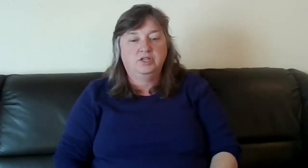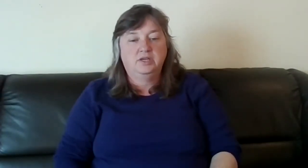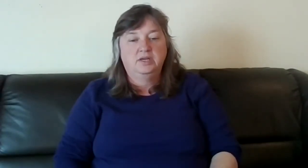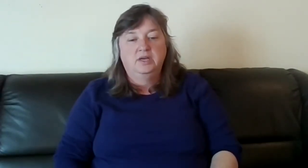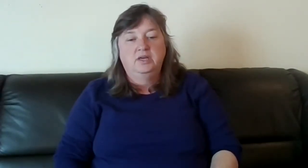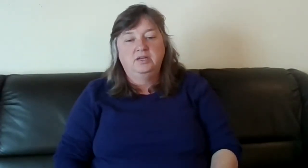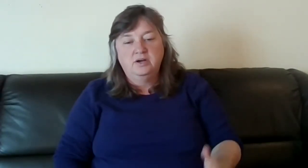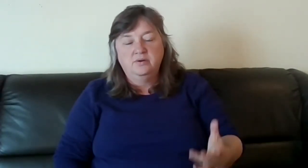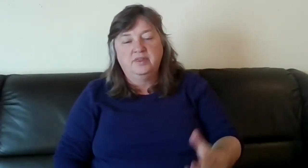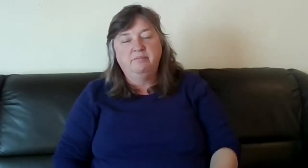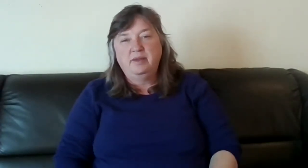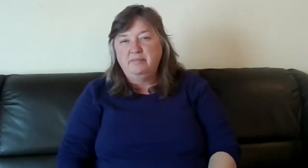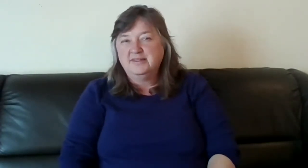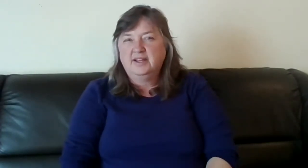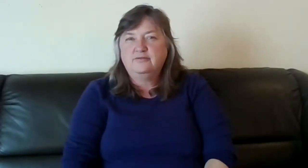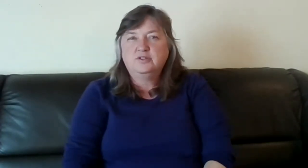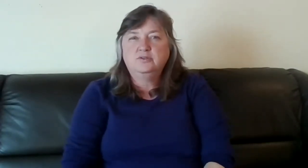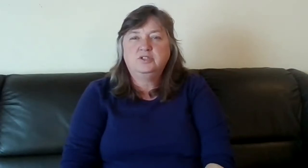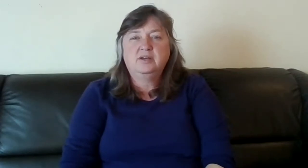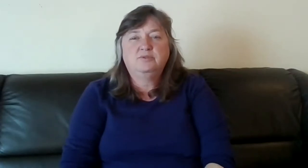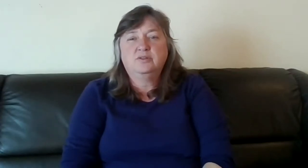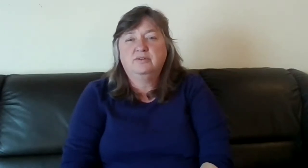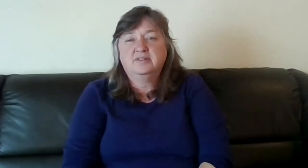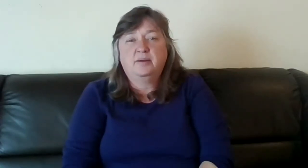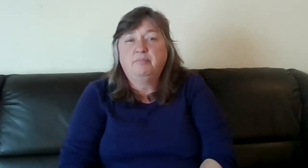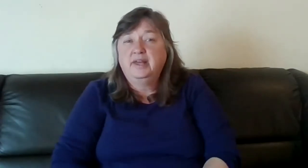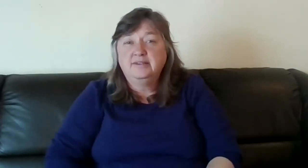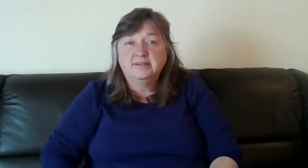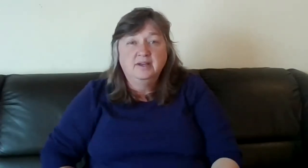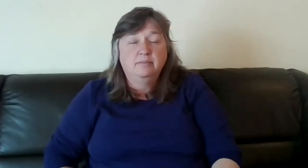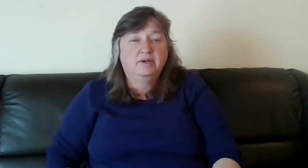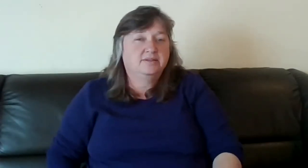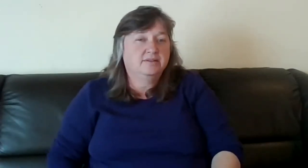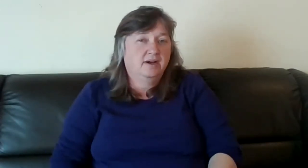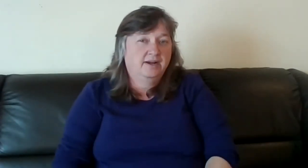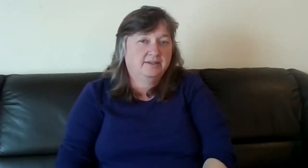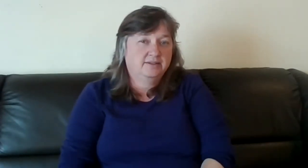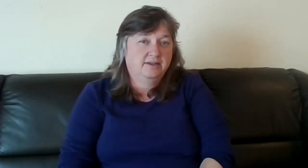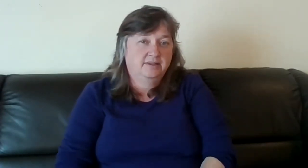Sushi. You know, there might be a sign for sushi. I'm sure there is someplace, but it's not